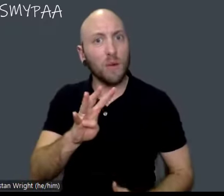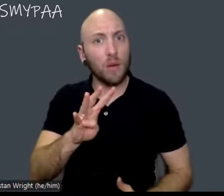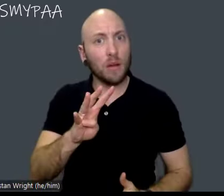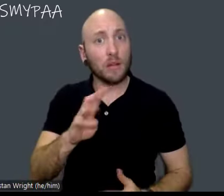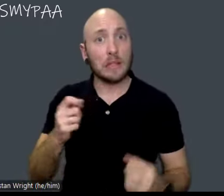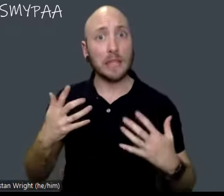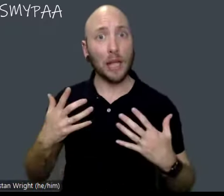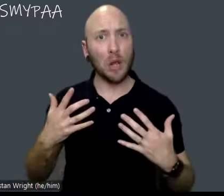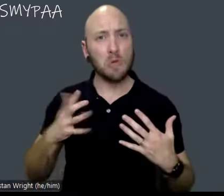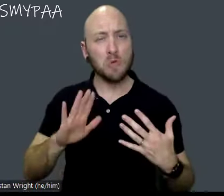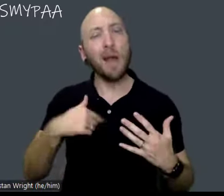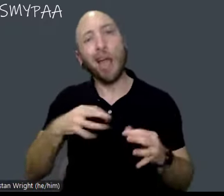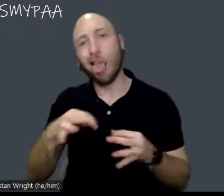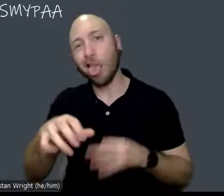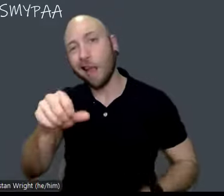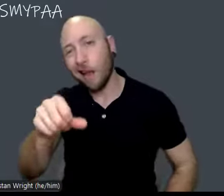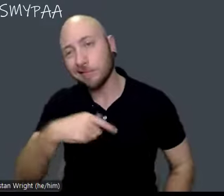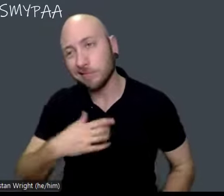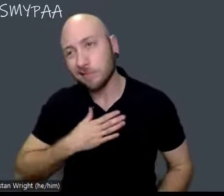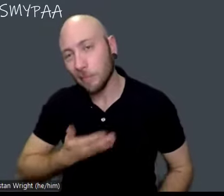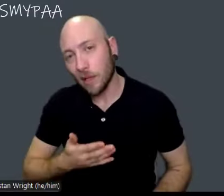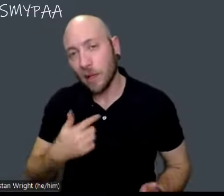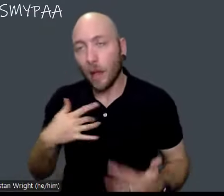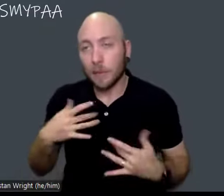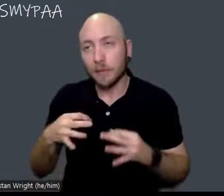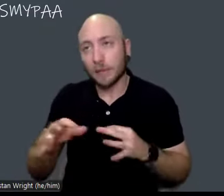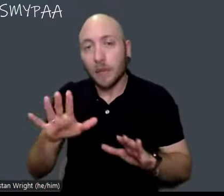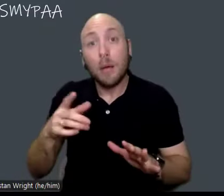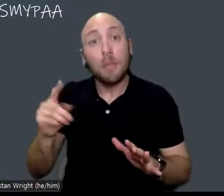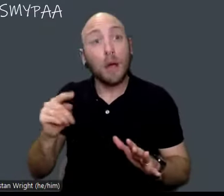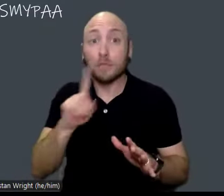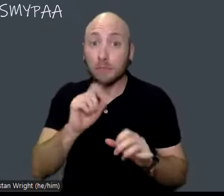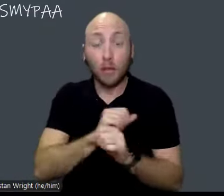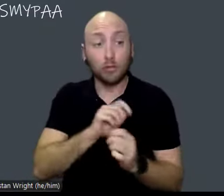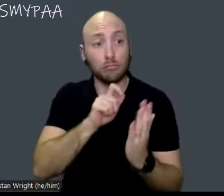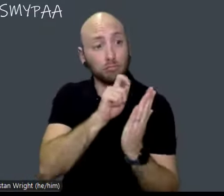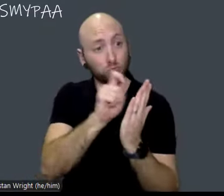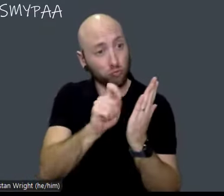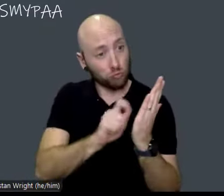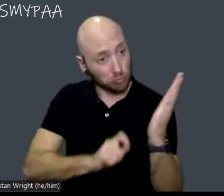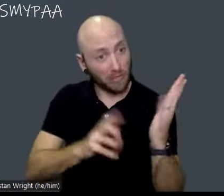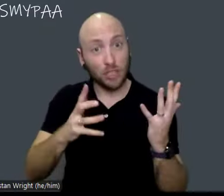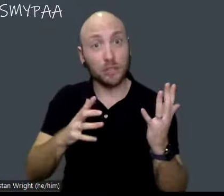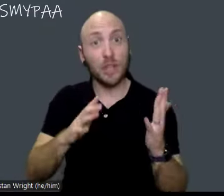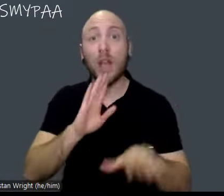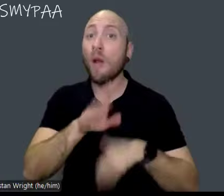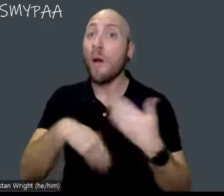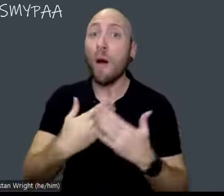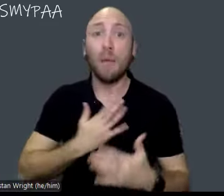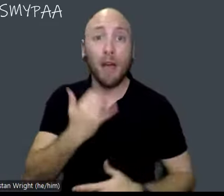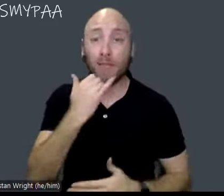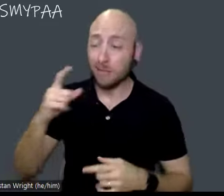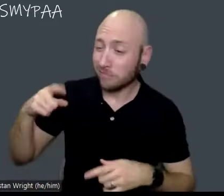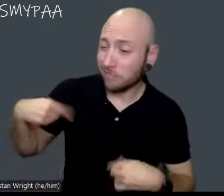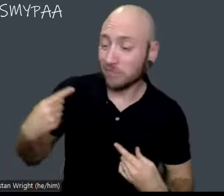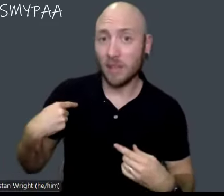I procrastinated a lot, because that's what I do, but I did it. I managed to get through it and face all the horrors that I was